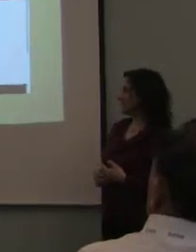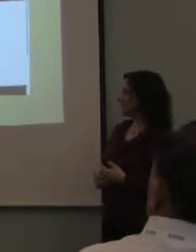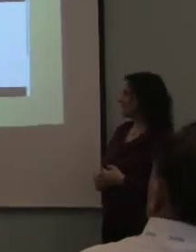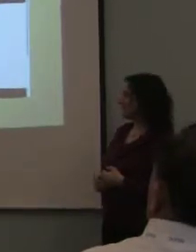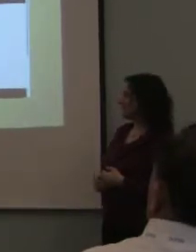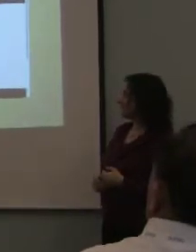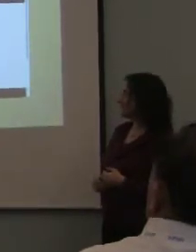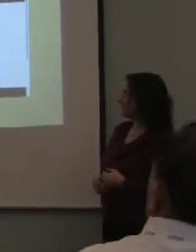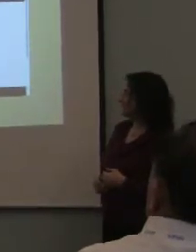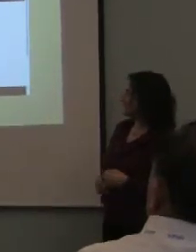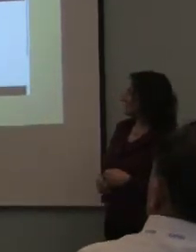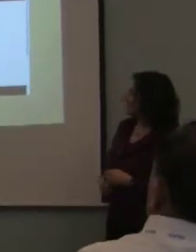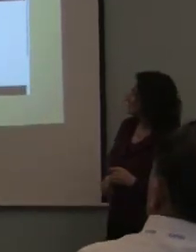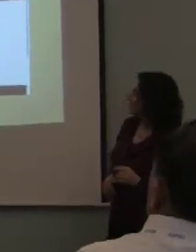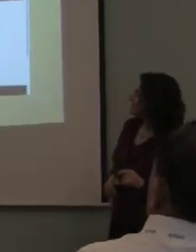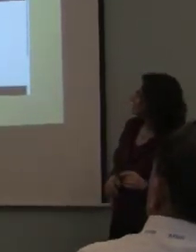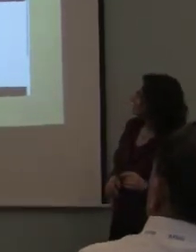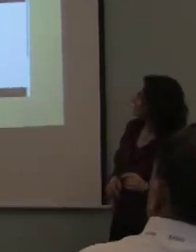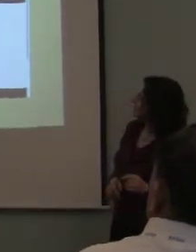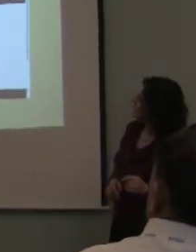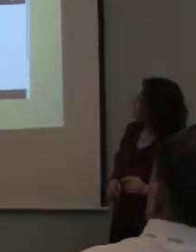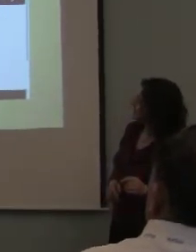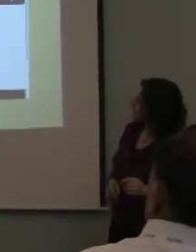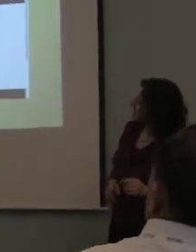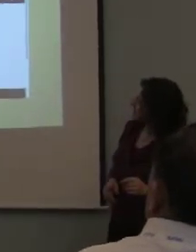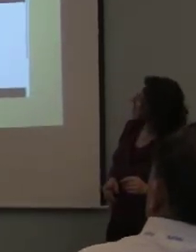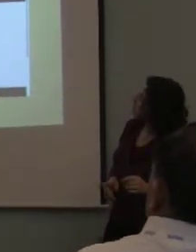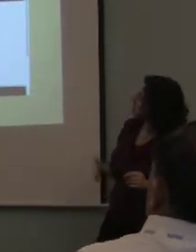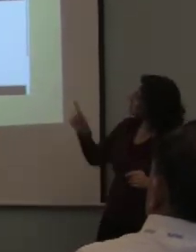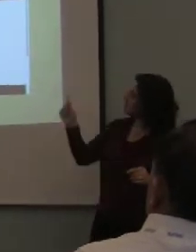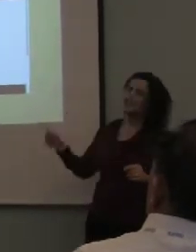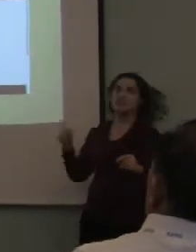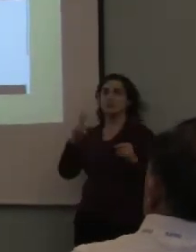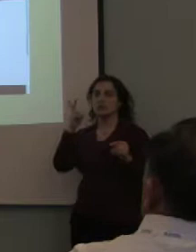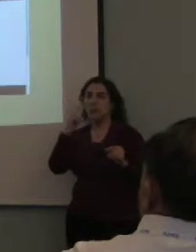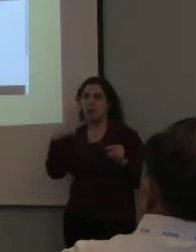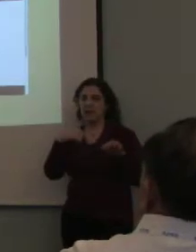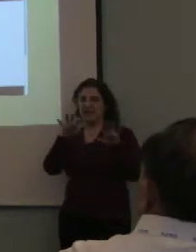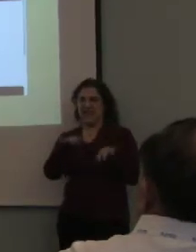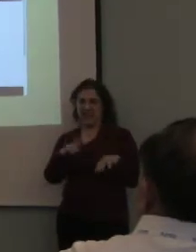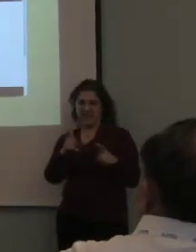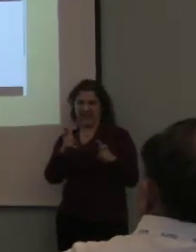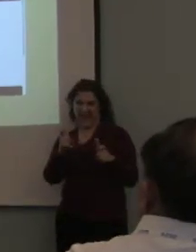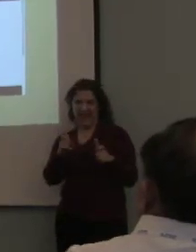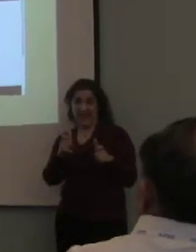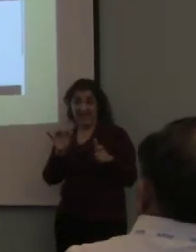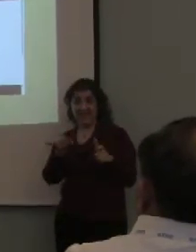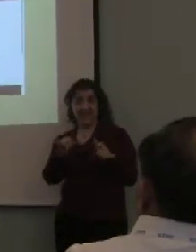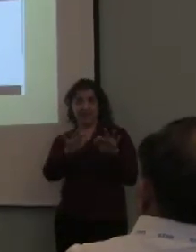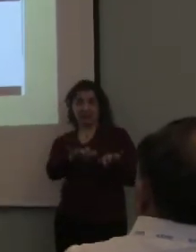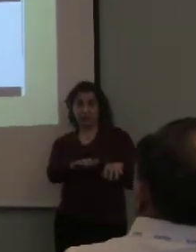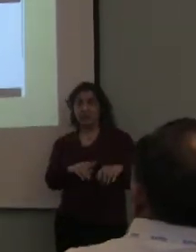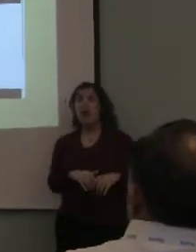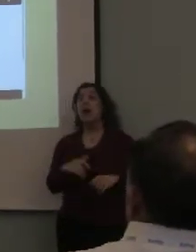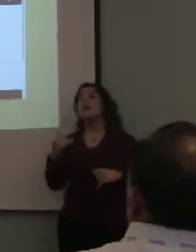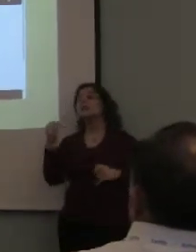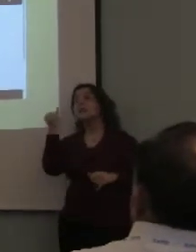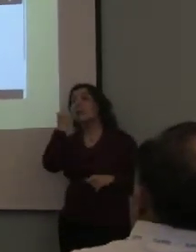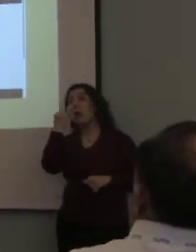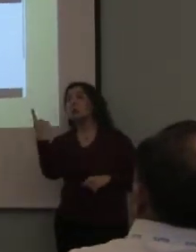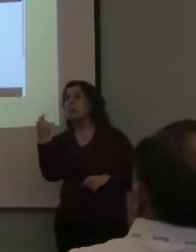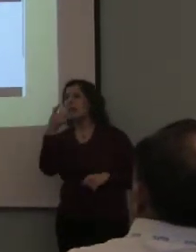So you already saw me typing that very quickly. And now, if someone is interested